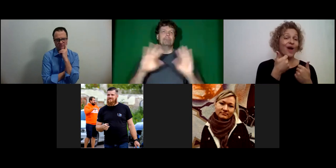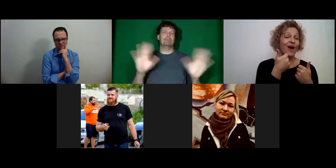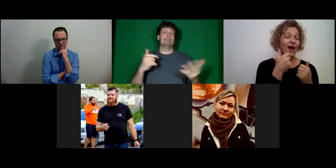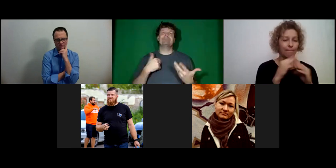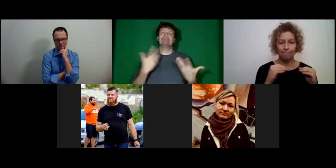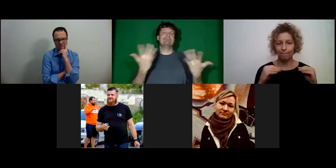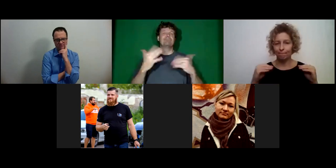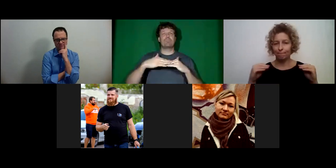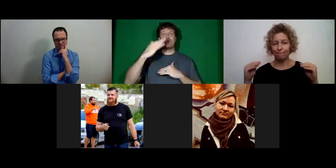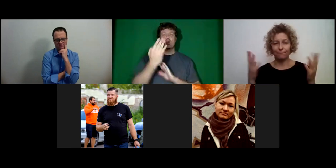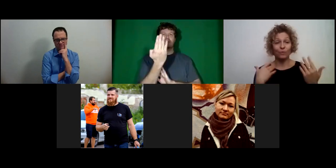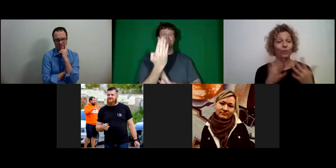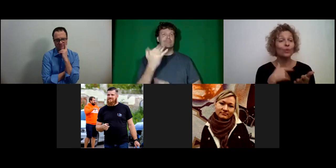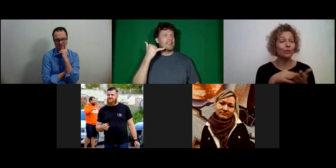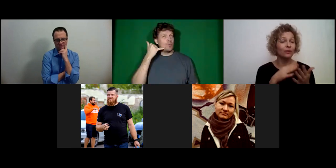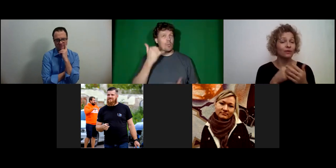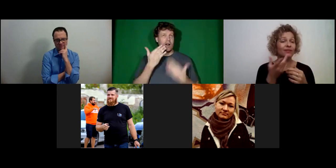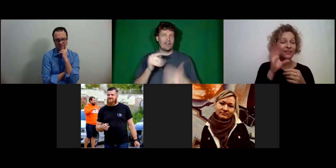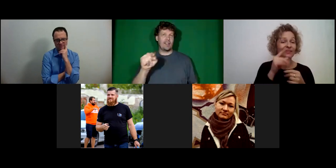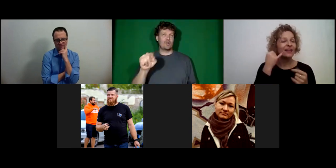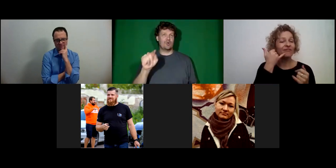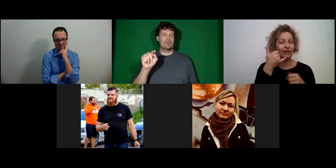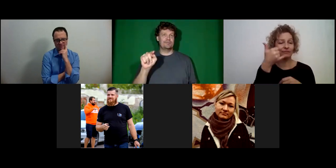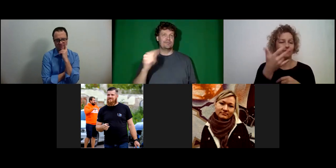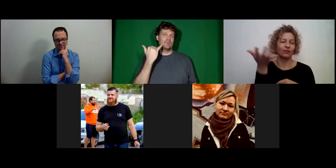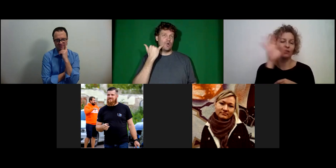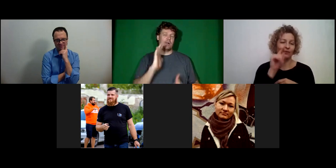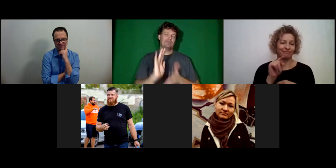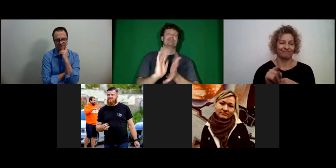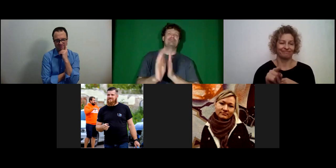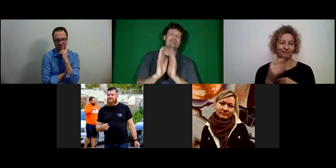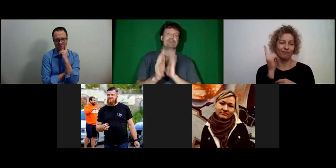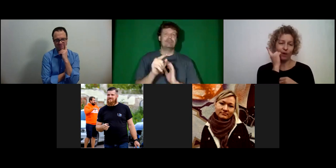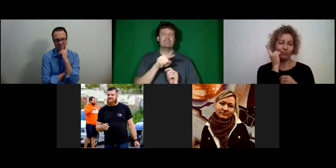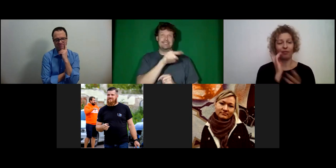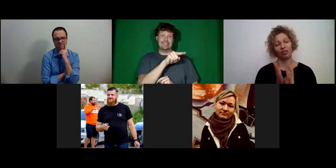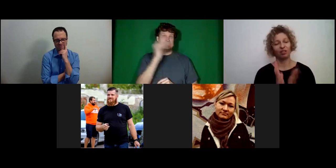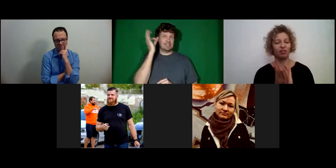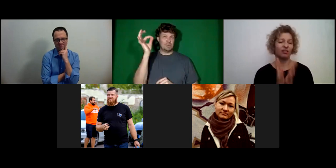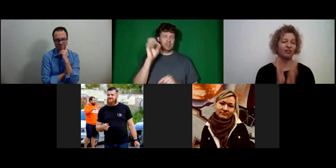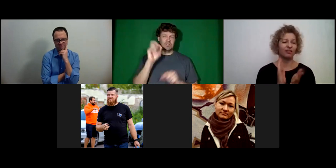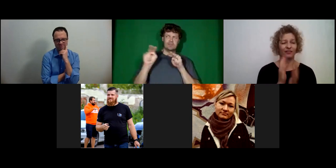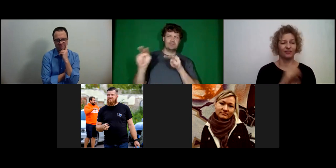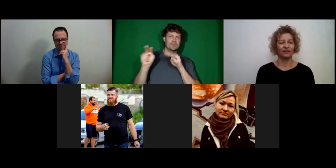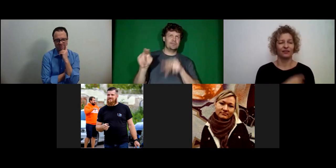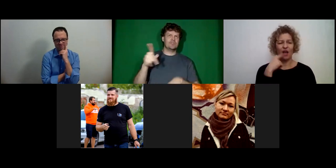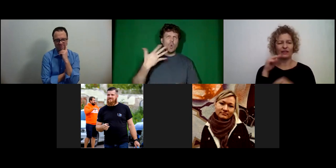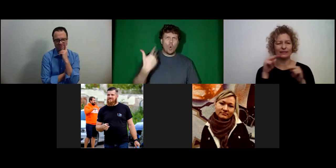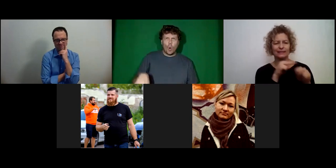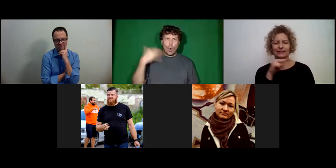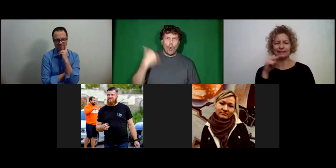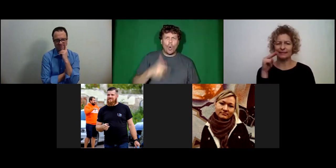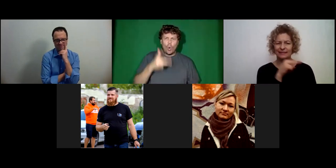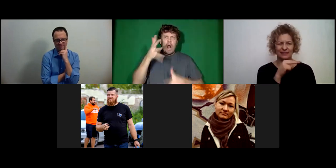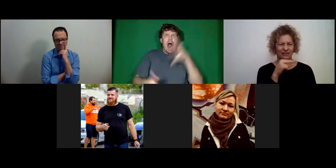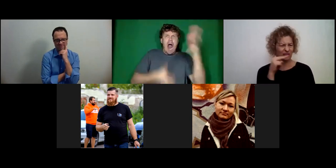out. And then it's just kind of boring. So thanks to the telephone, I would be signing with my friends.